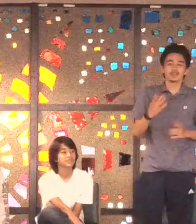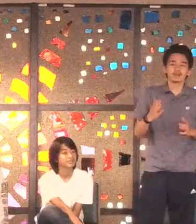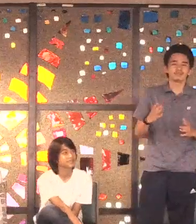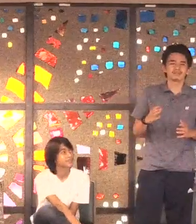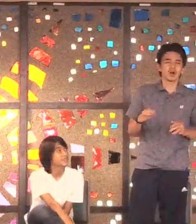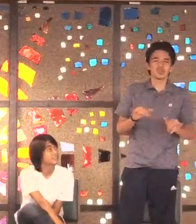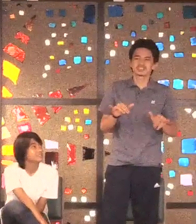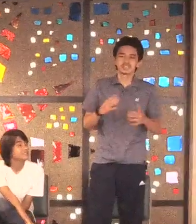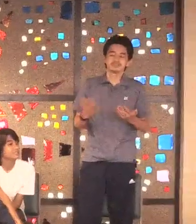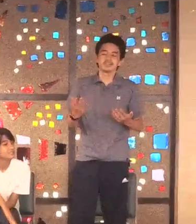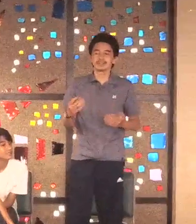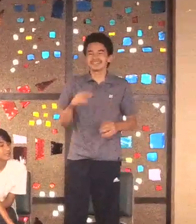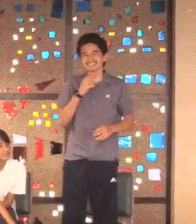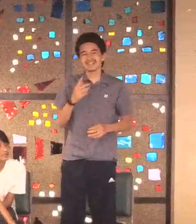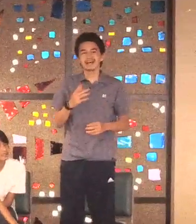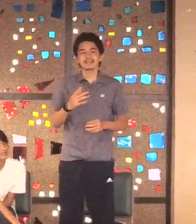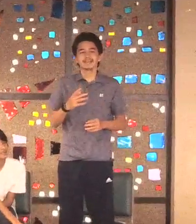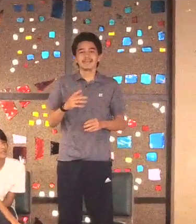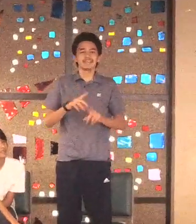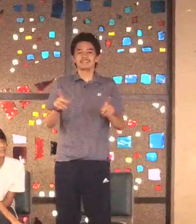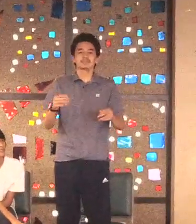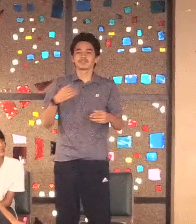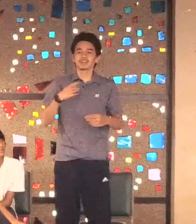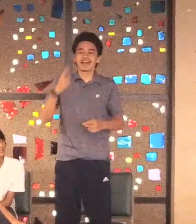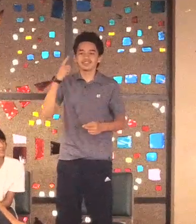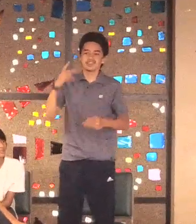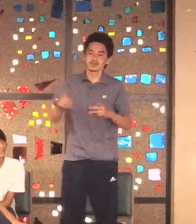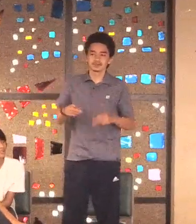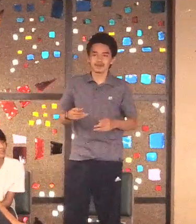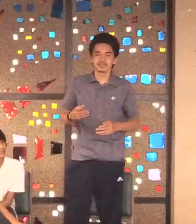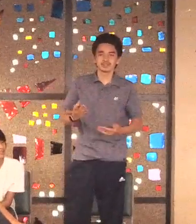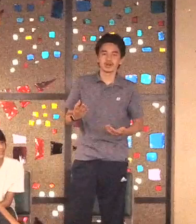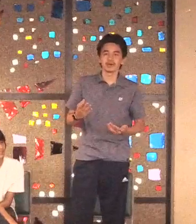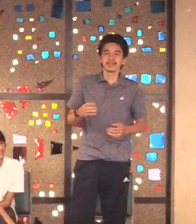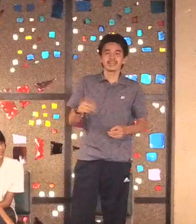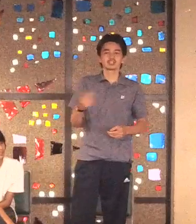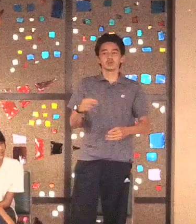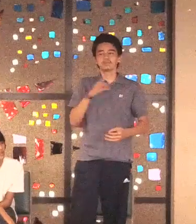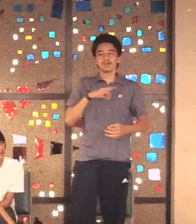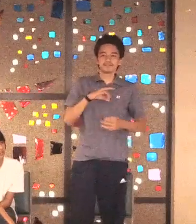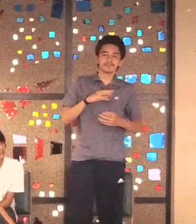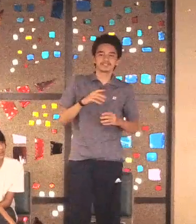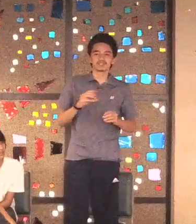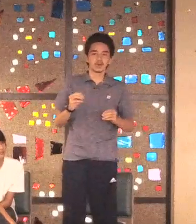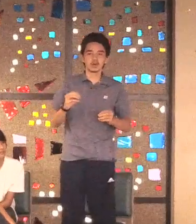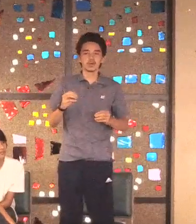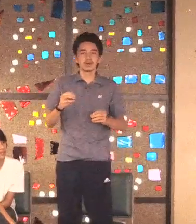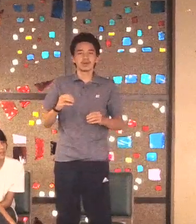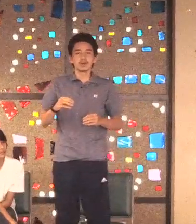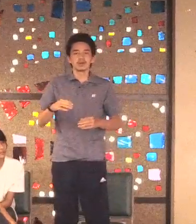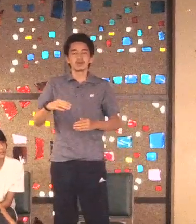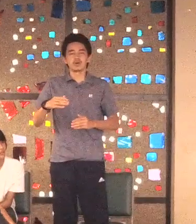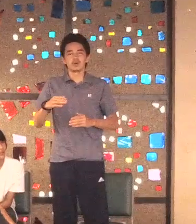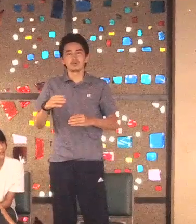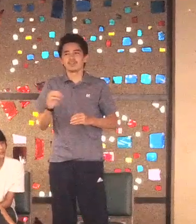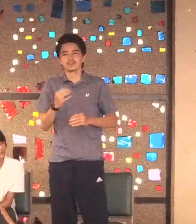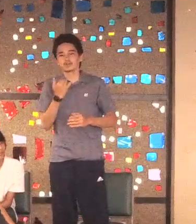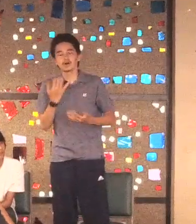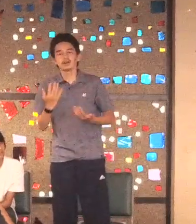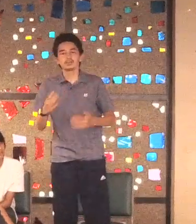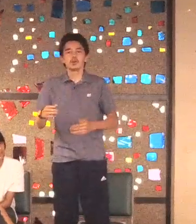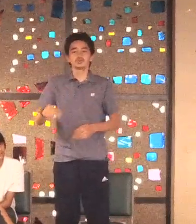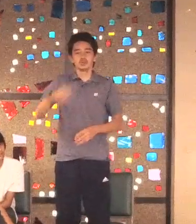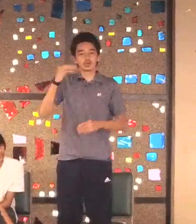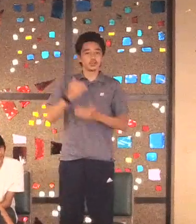I tell them all the same thing. It's not any different than having hearing parents, you know? It's only benefits,